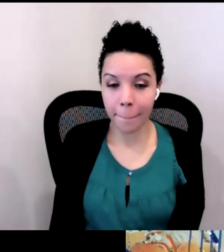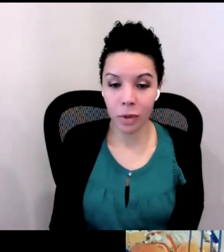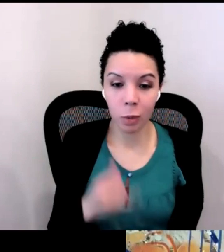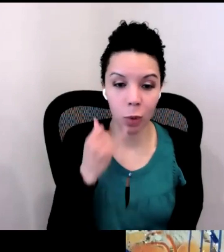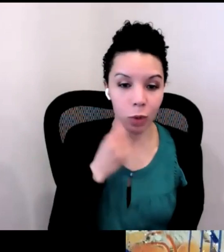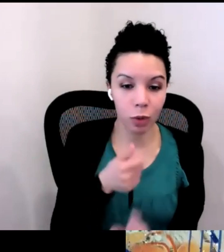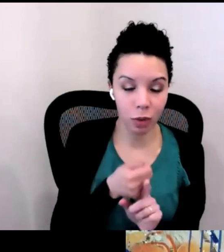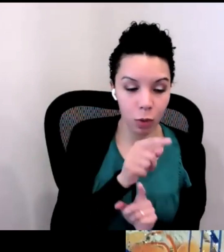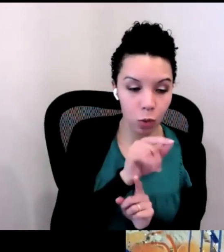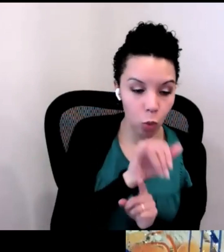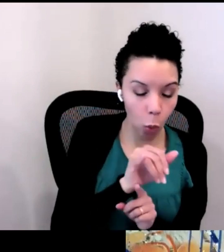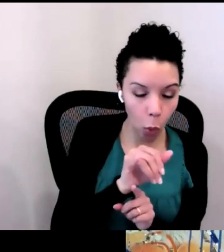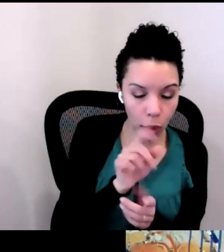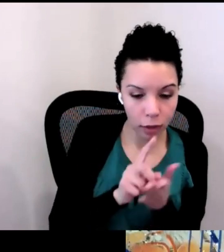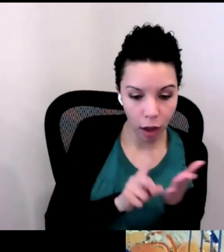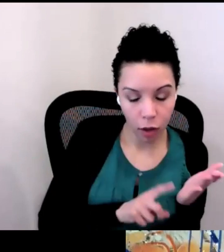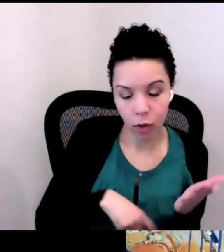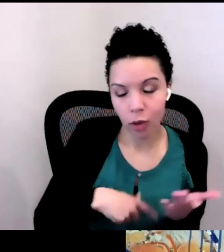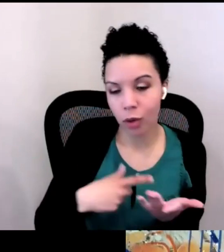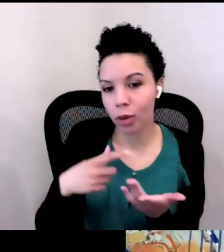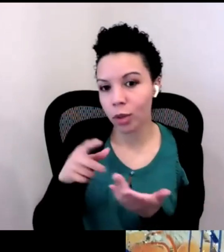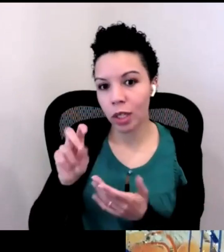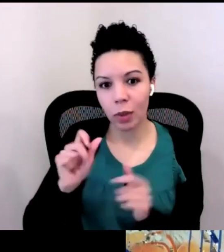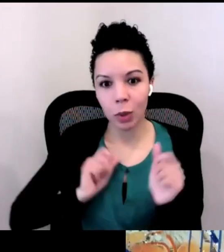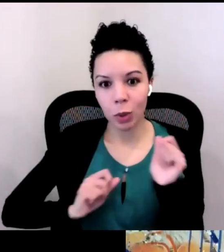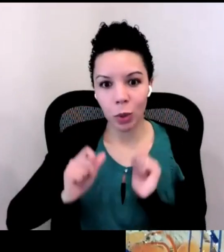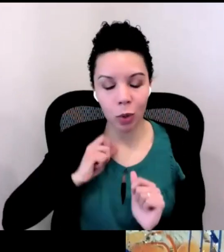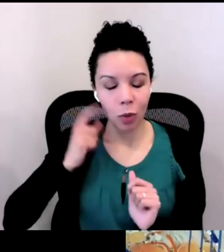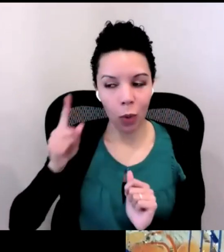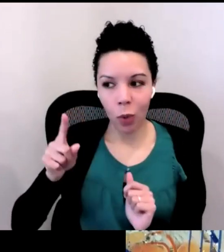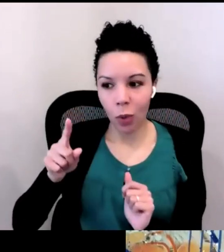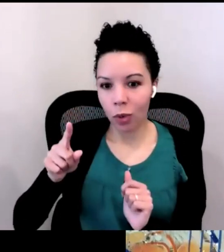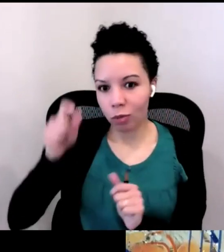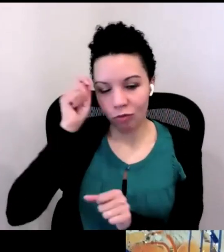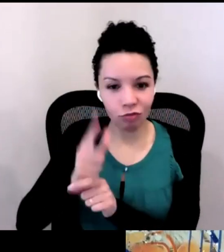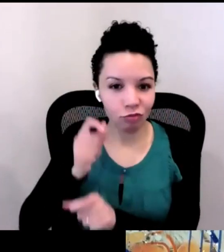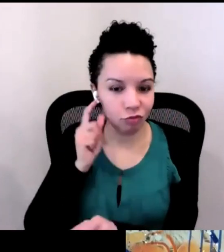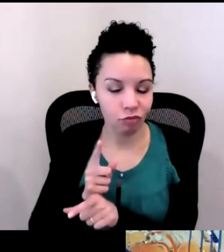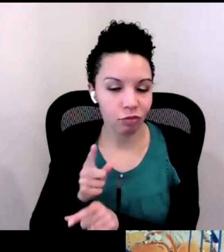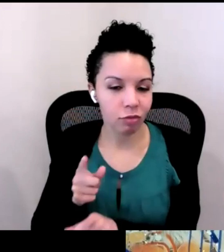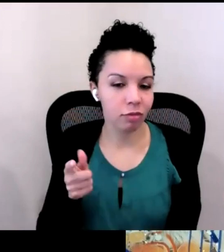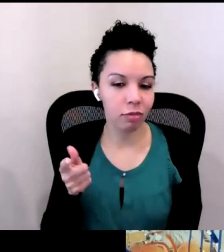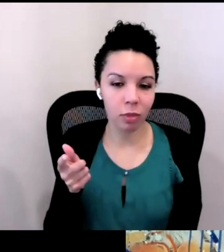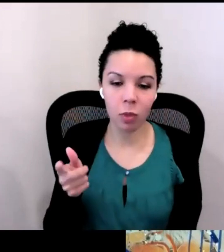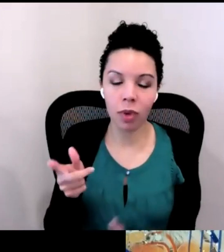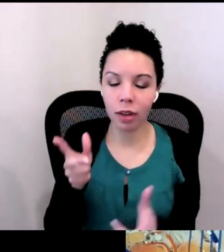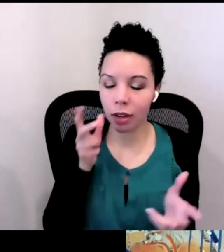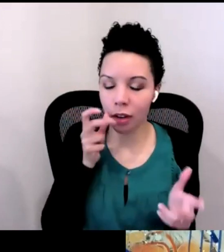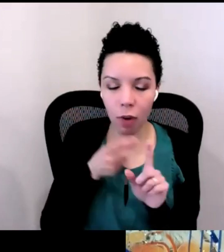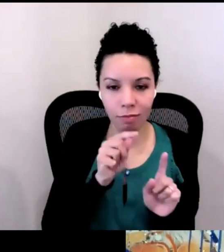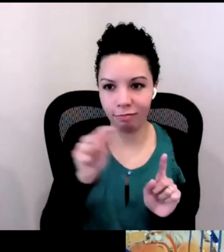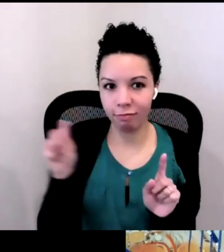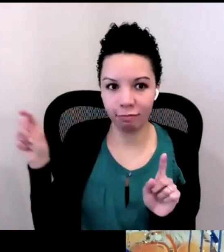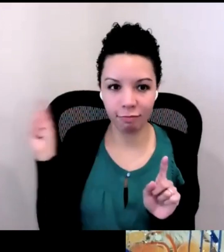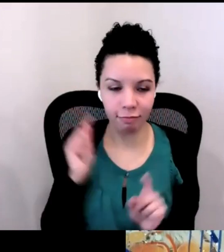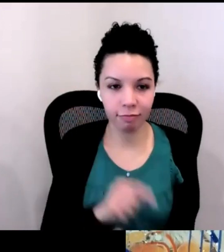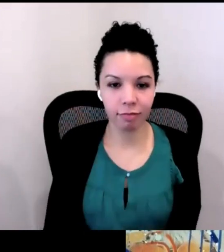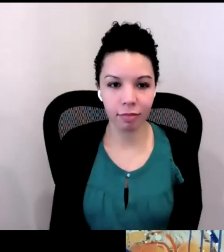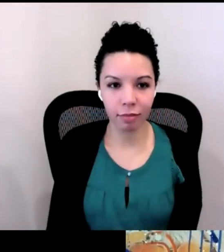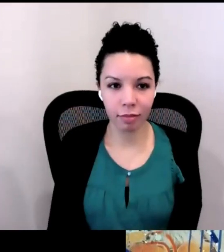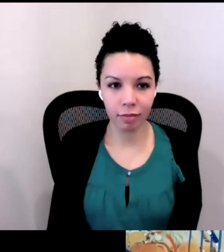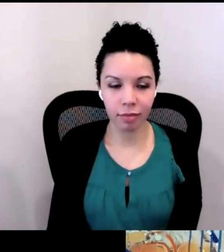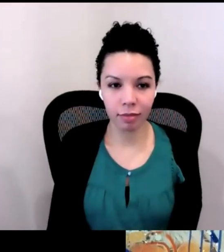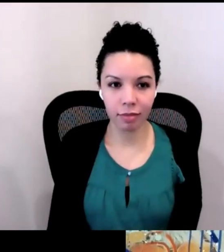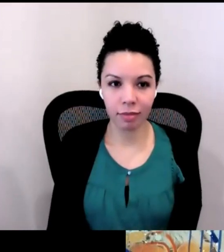or TV shows for if you have a sibling who watches, we want to hear from everybody. So amazing. I'm so